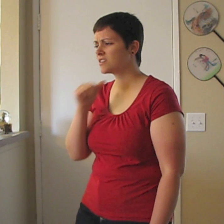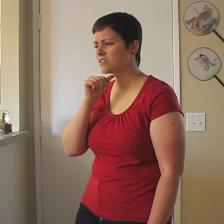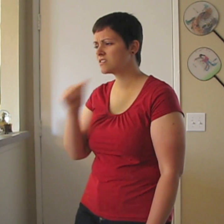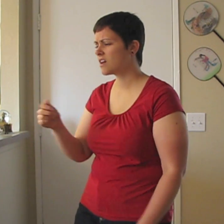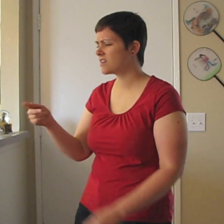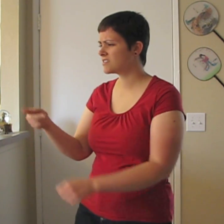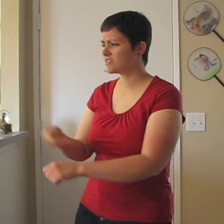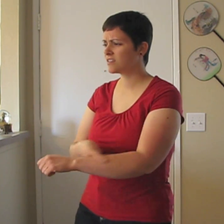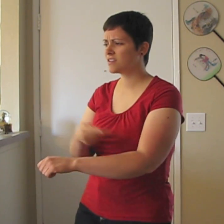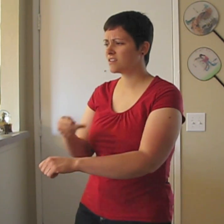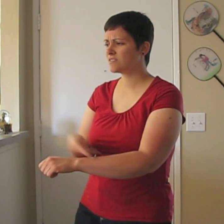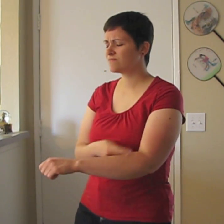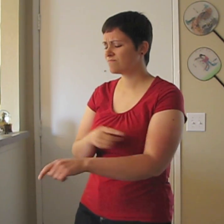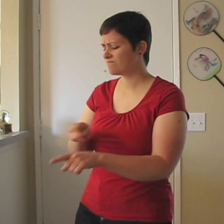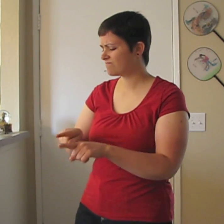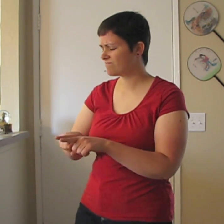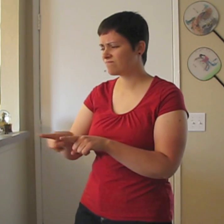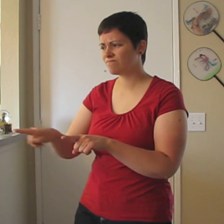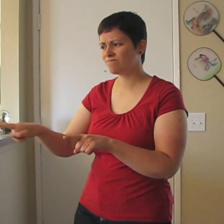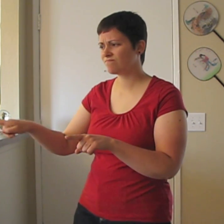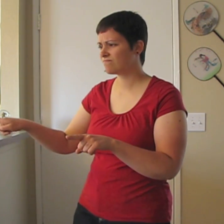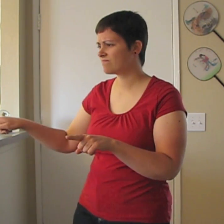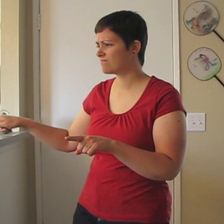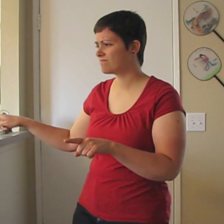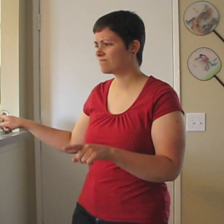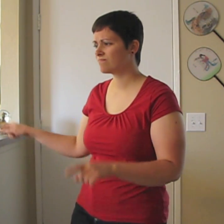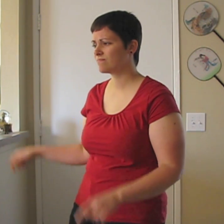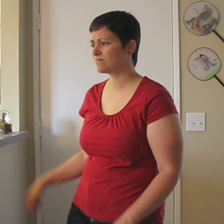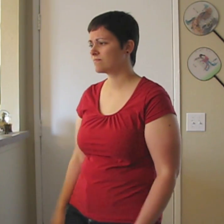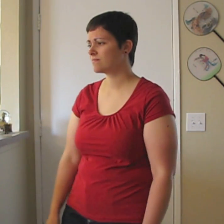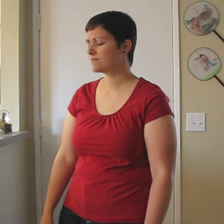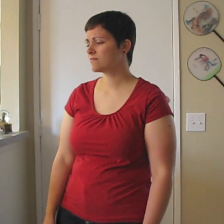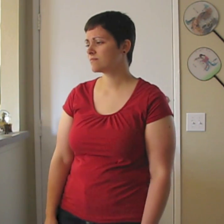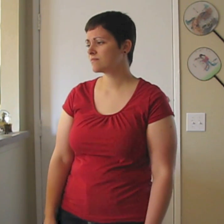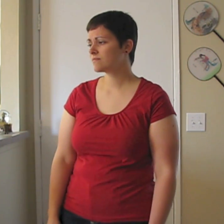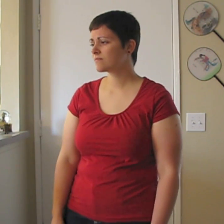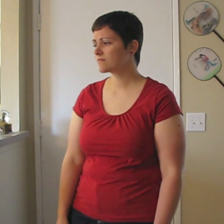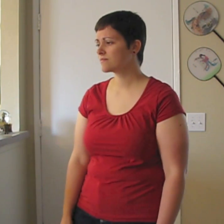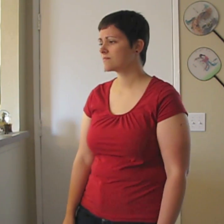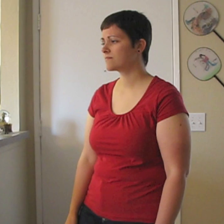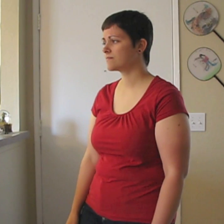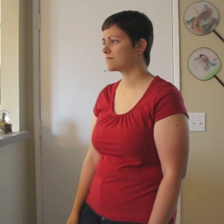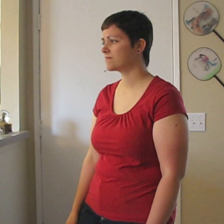today. We must be sure the Lamb doesn't run